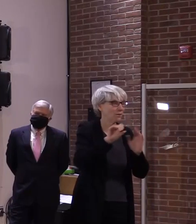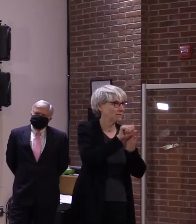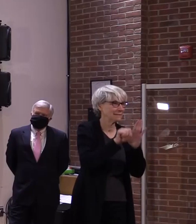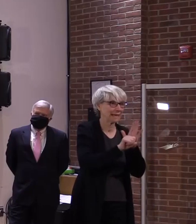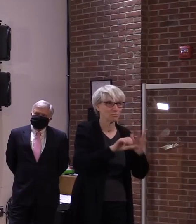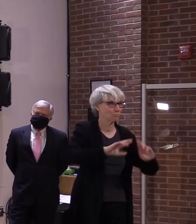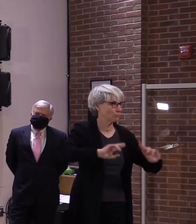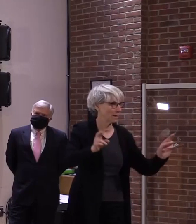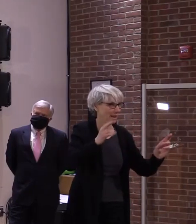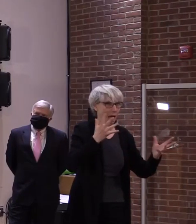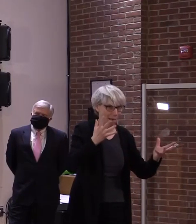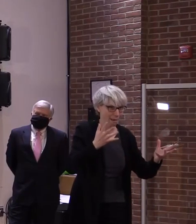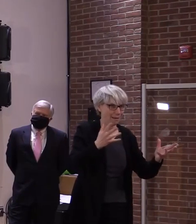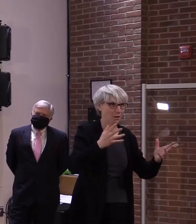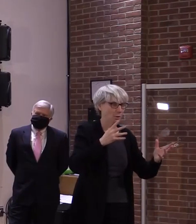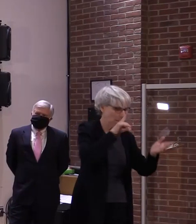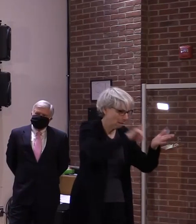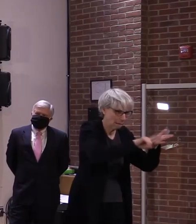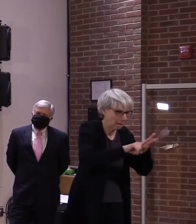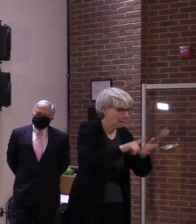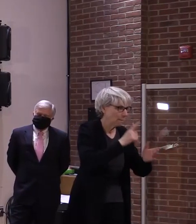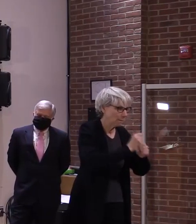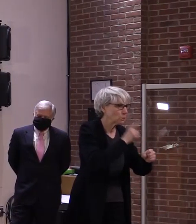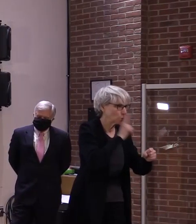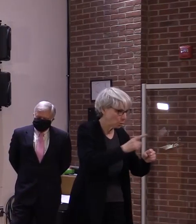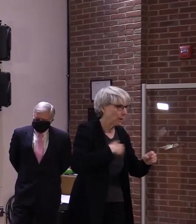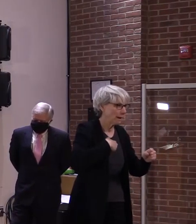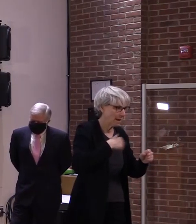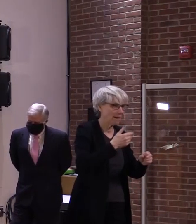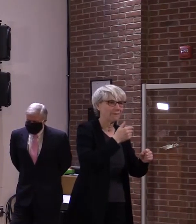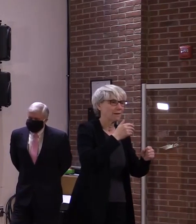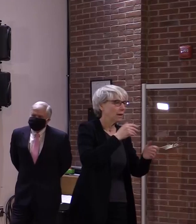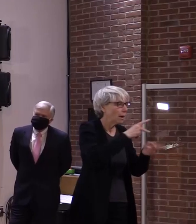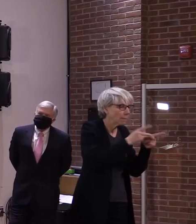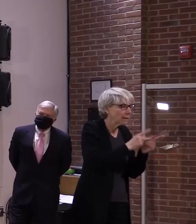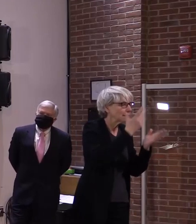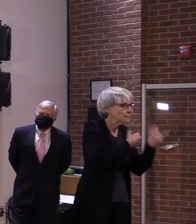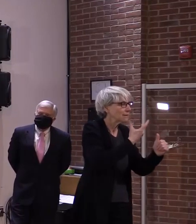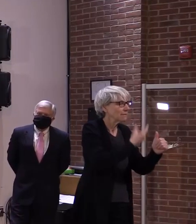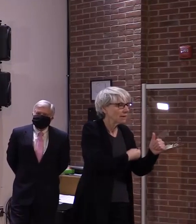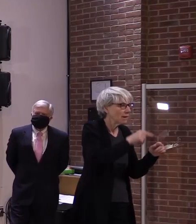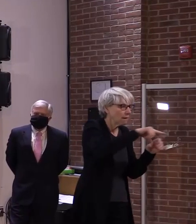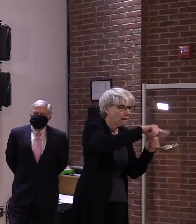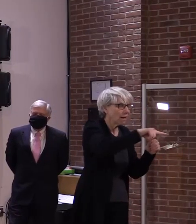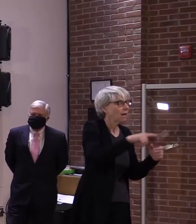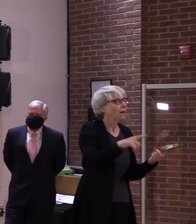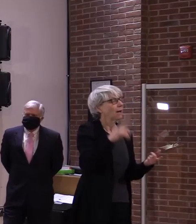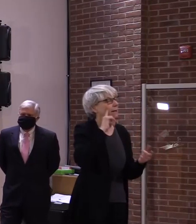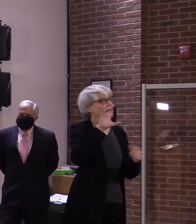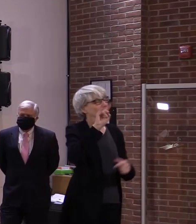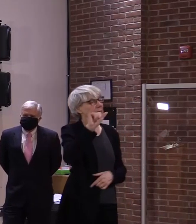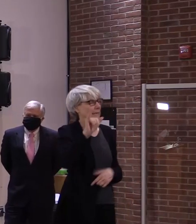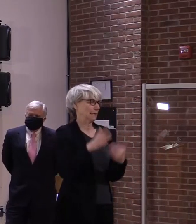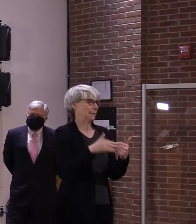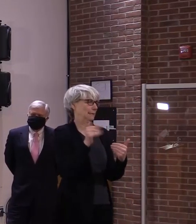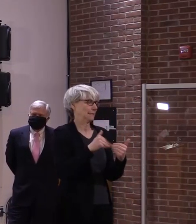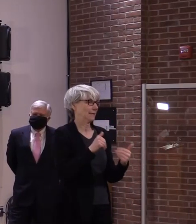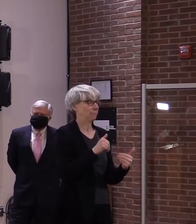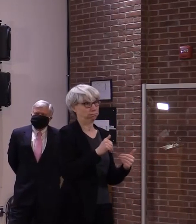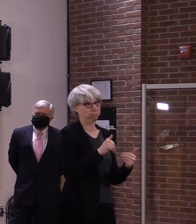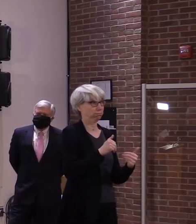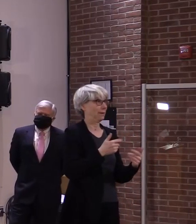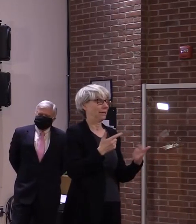regard to that. And I'm not sure that rural states should be looked at in the same way as urban states. Our rule